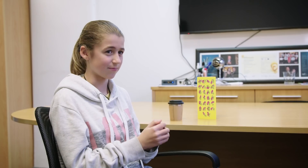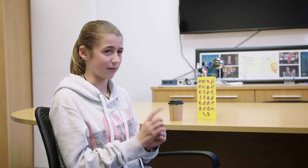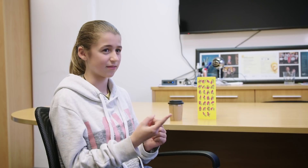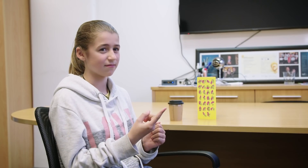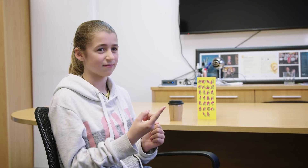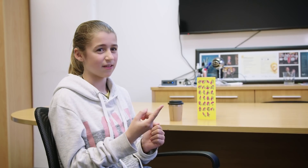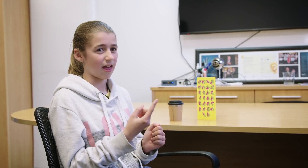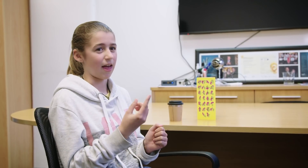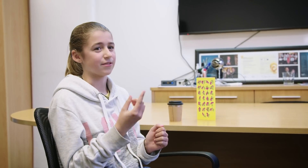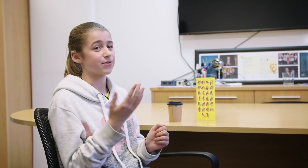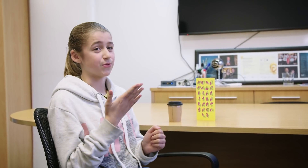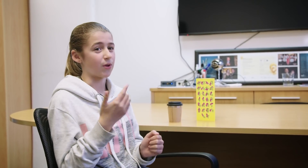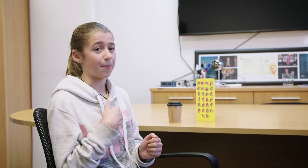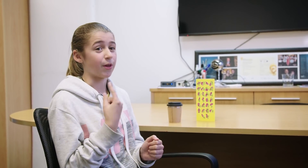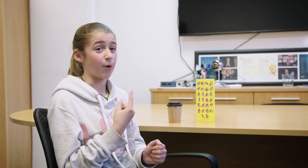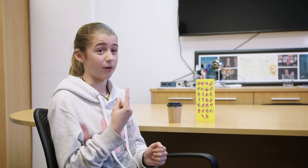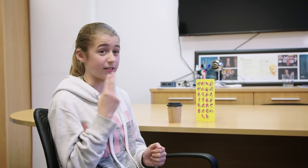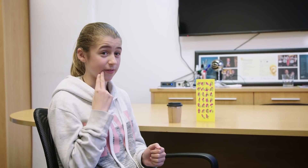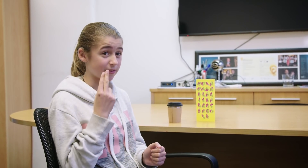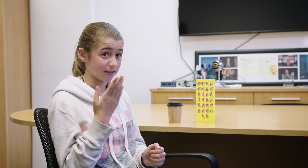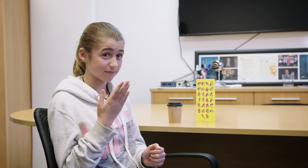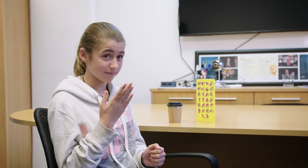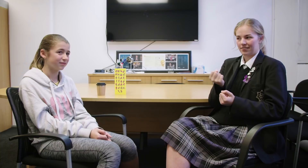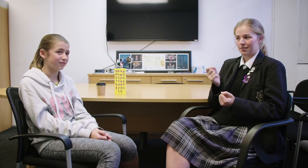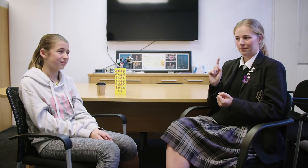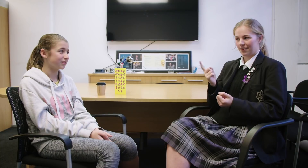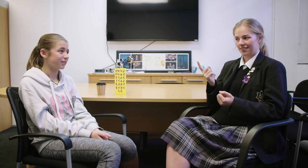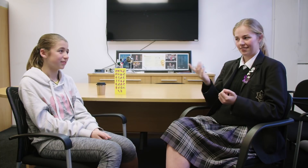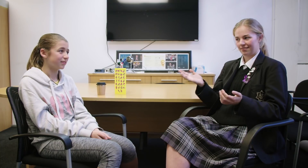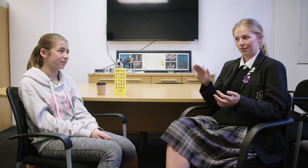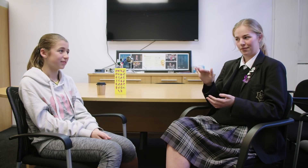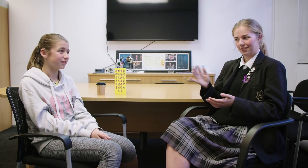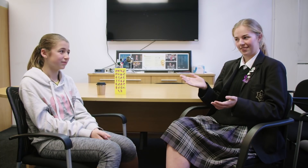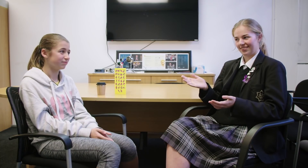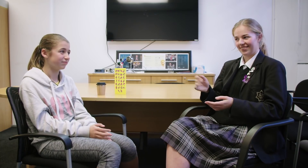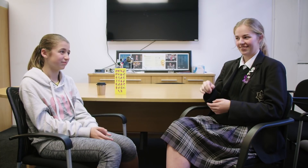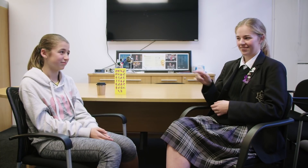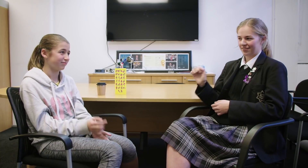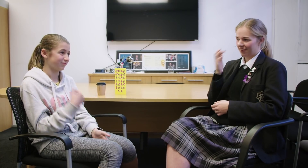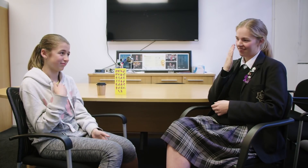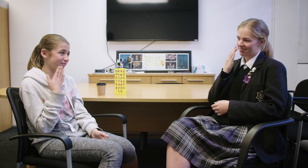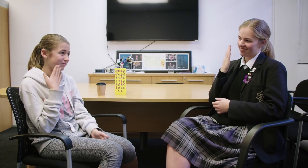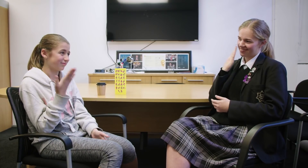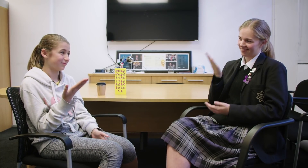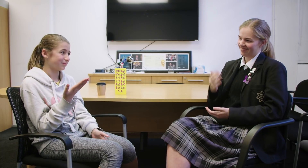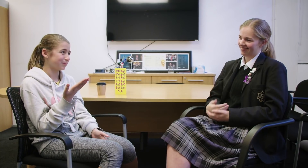but at school I'm the only deaf kid. I mean, do you know other deaf kids your age, Lizzie?